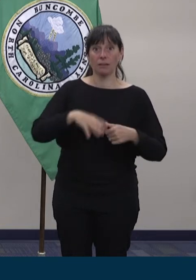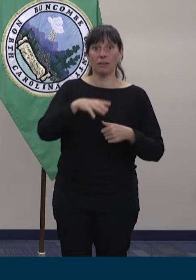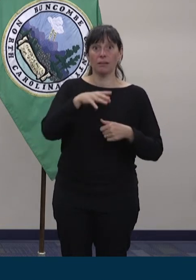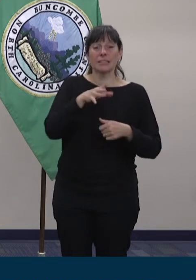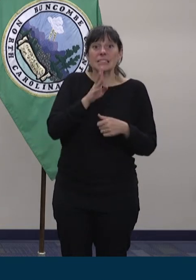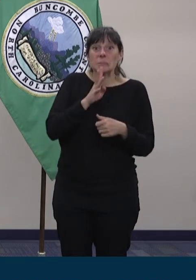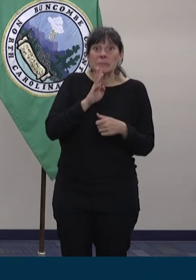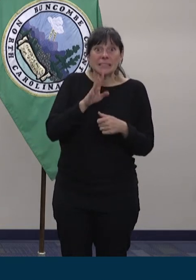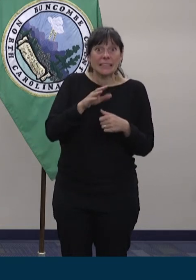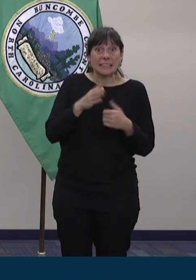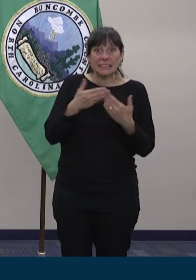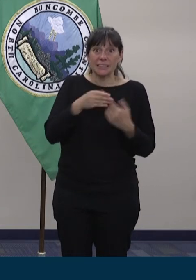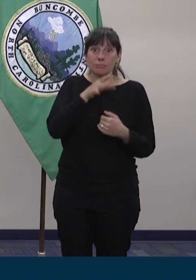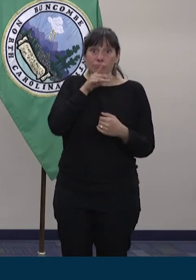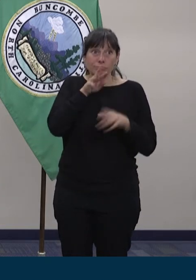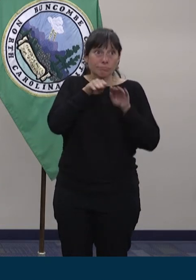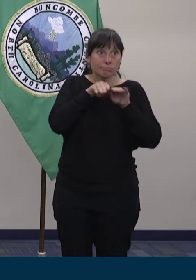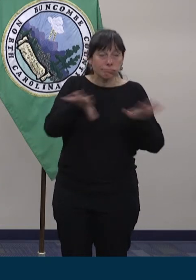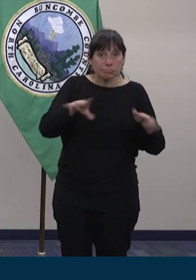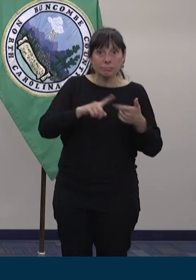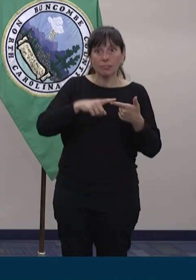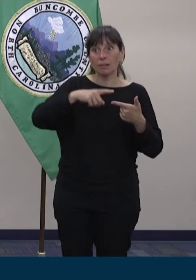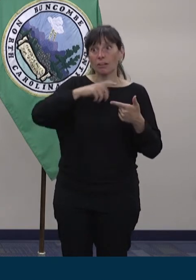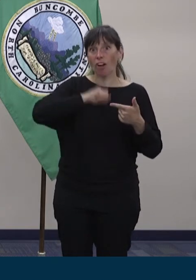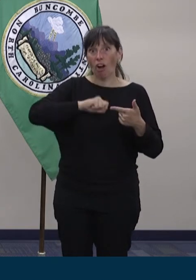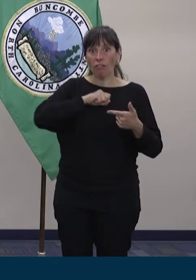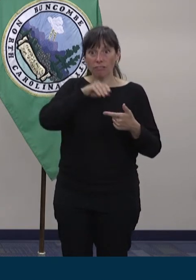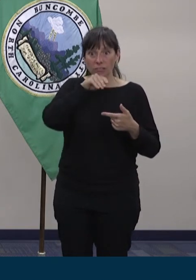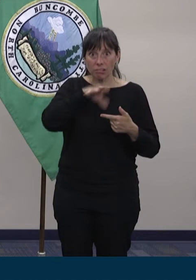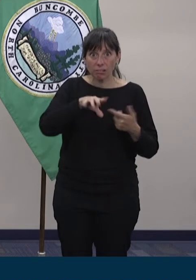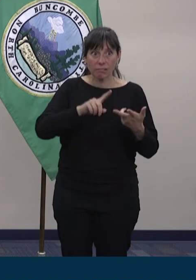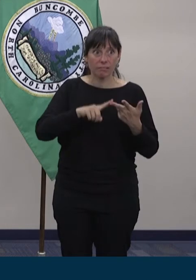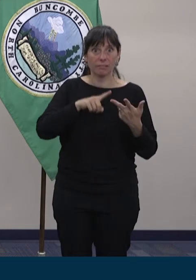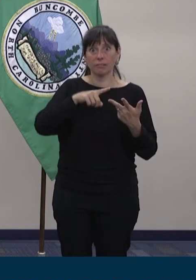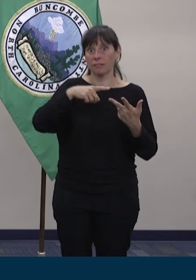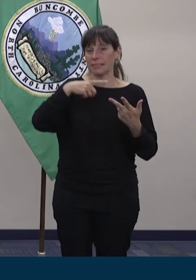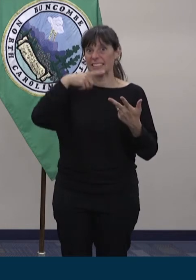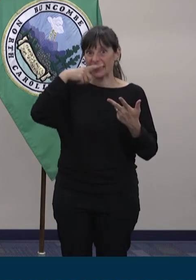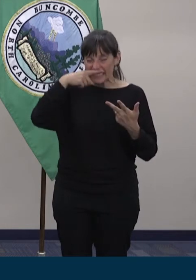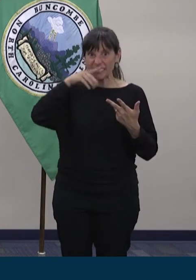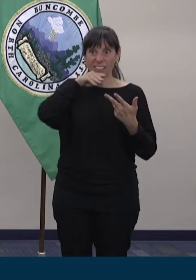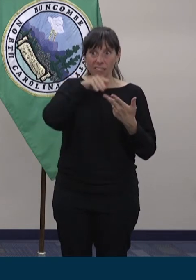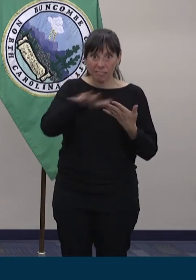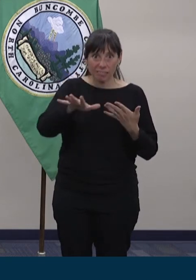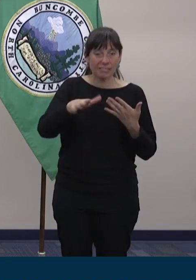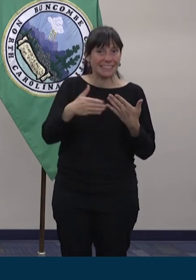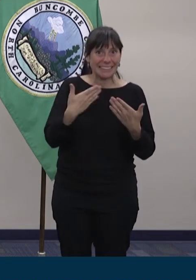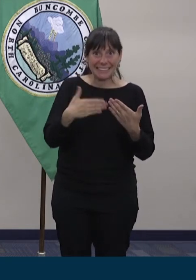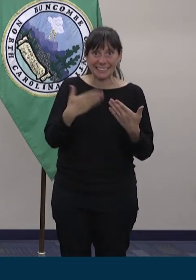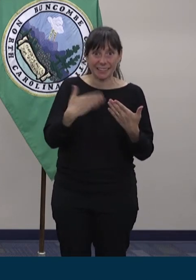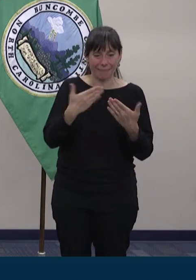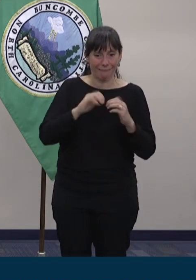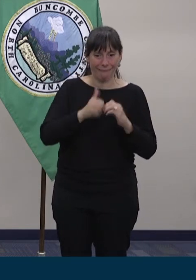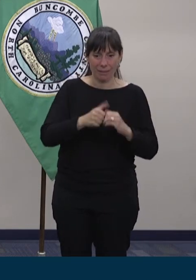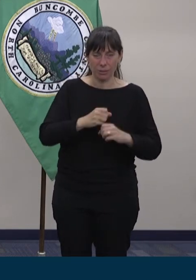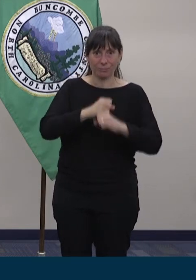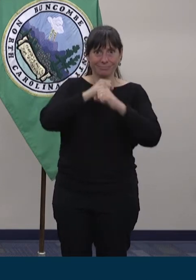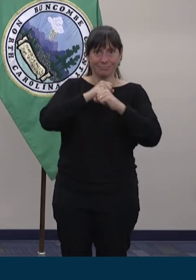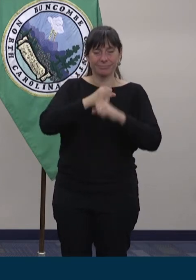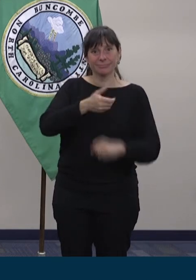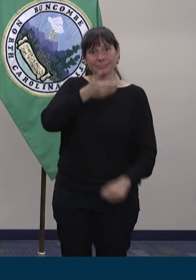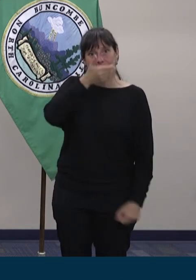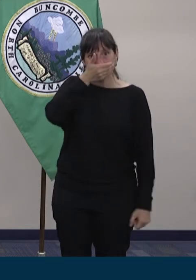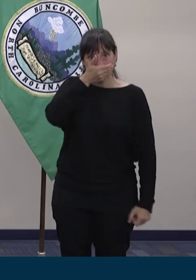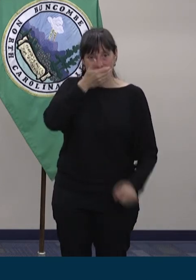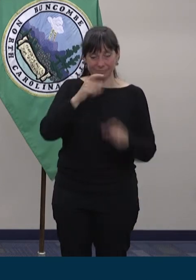speaking. So face coverings or masks are recommended for people who are around others outside of their immediate household or